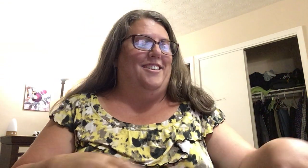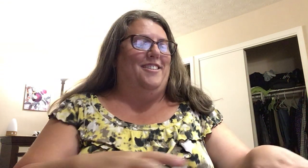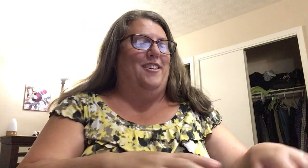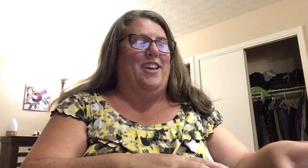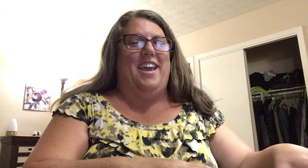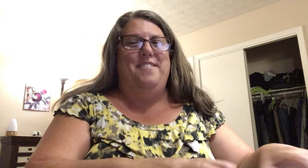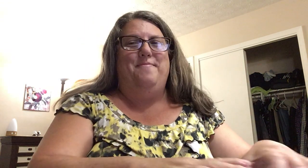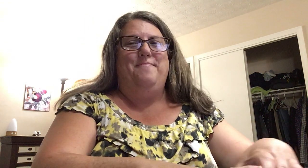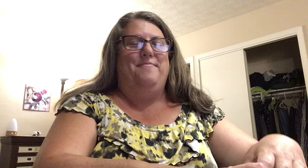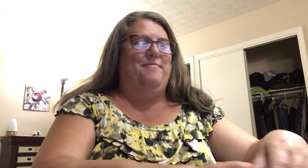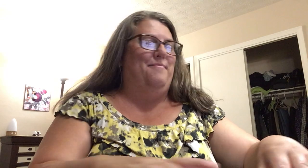Okay?